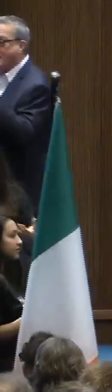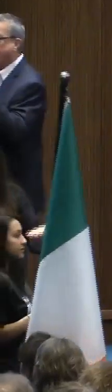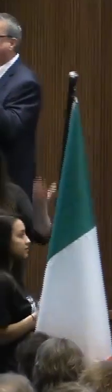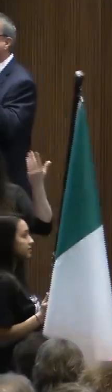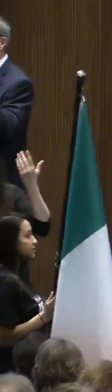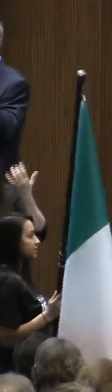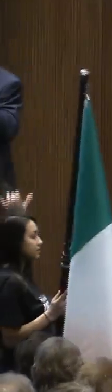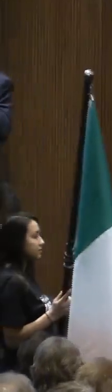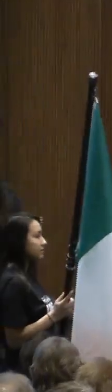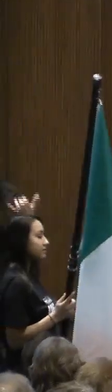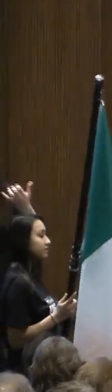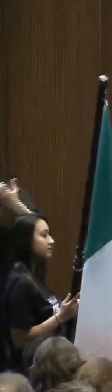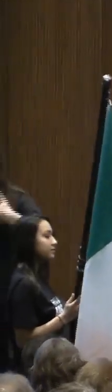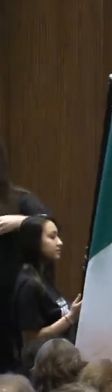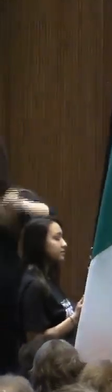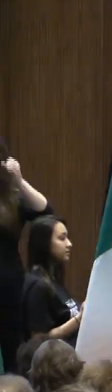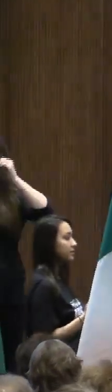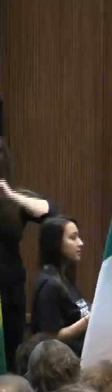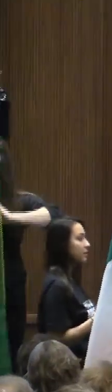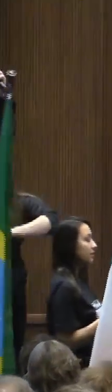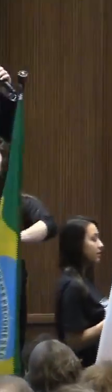in. Now I